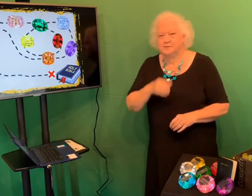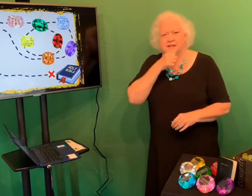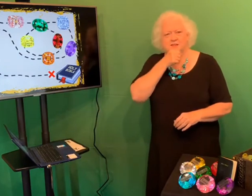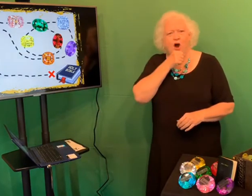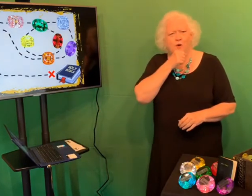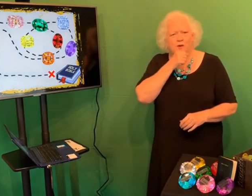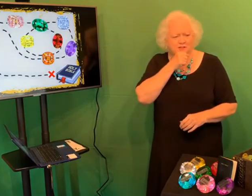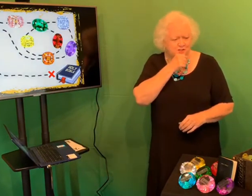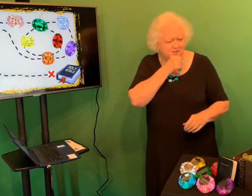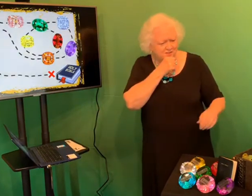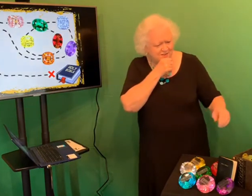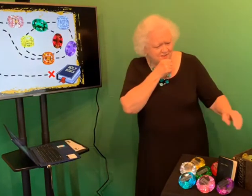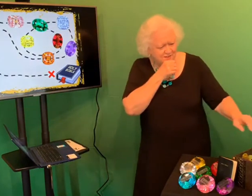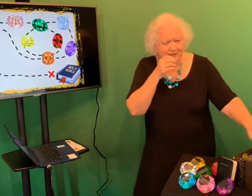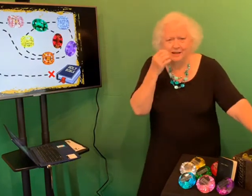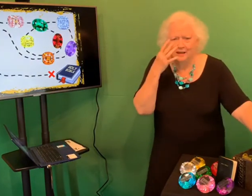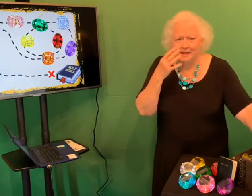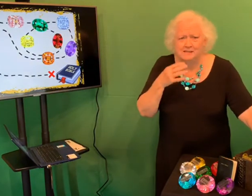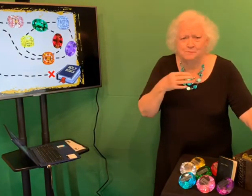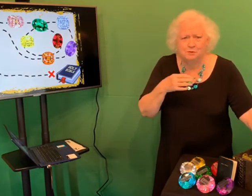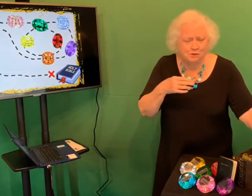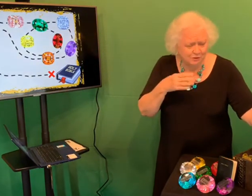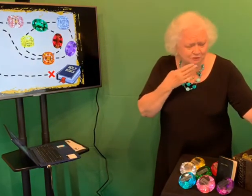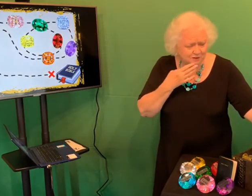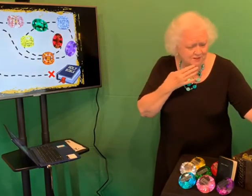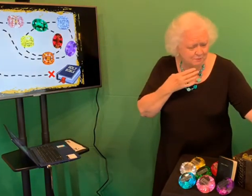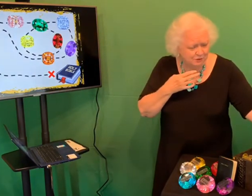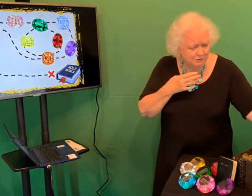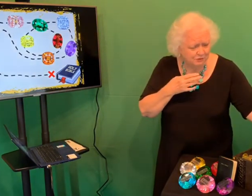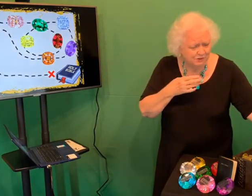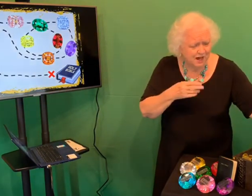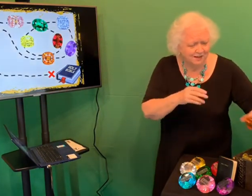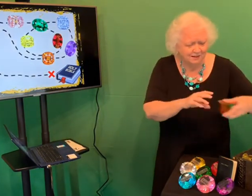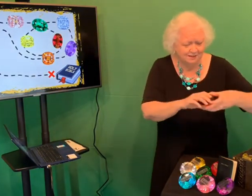It's orange. It's beautiful. It's a beautiful color.